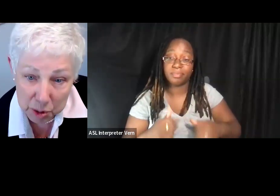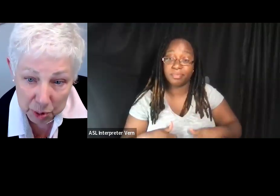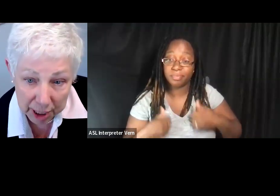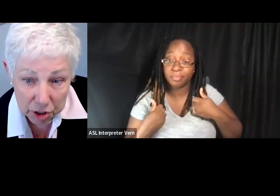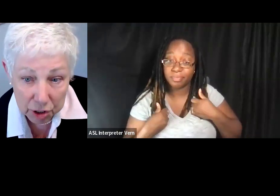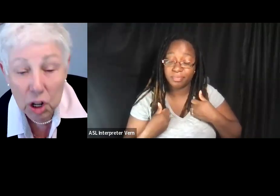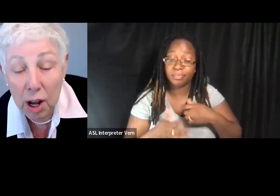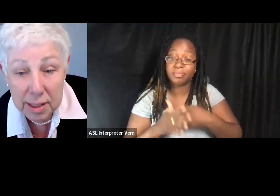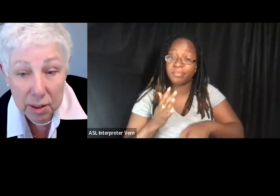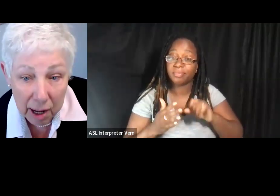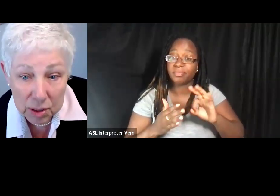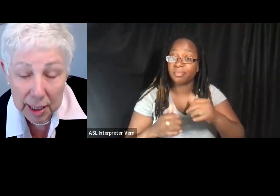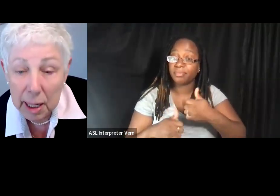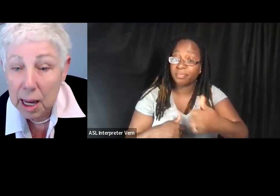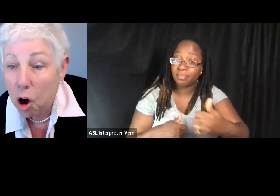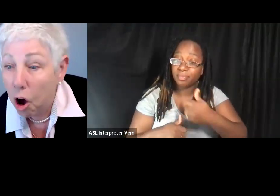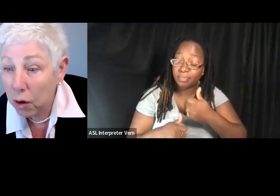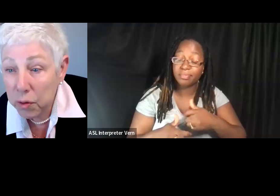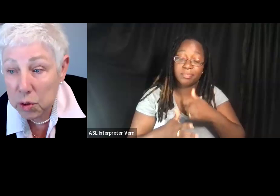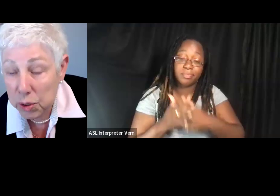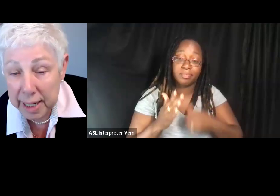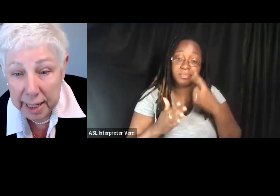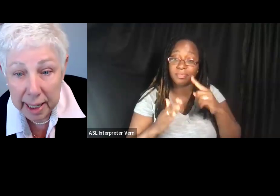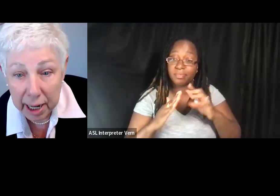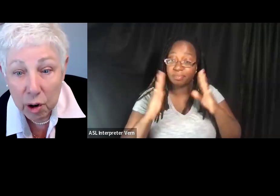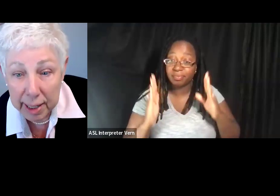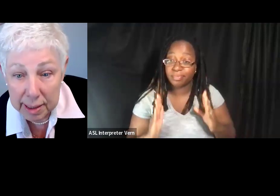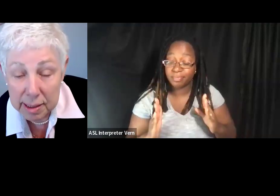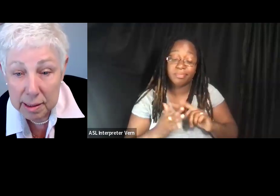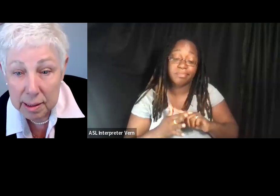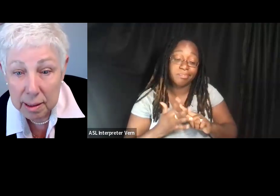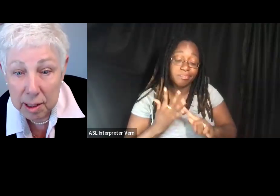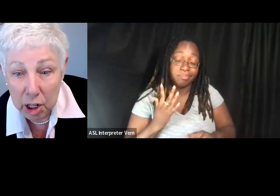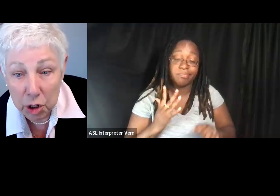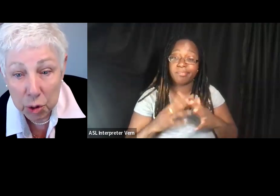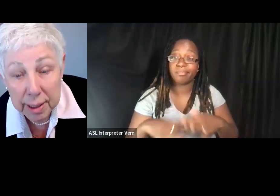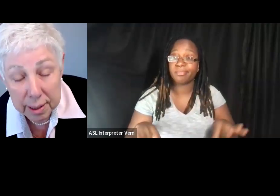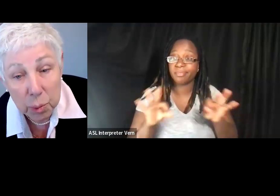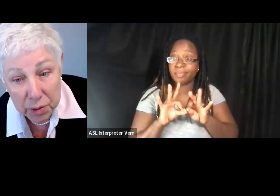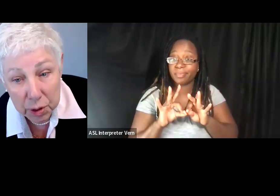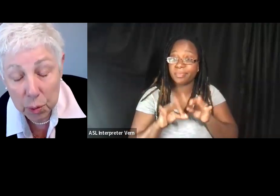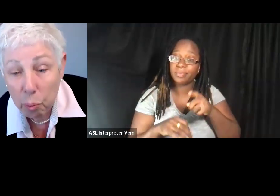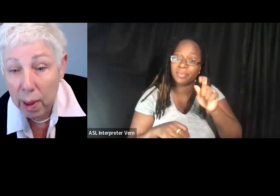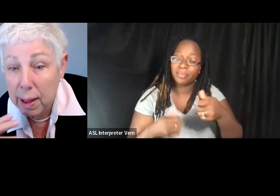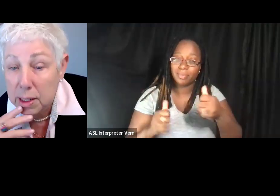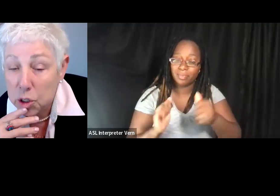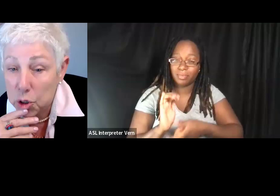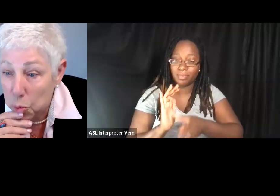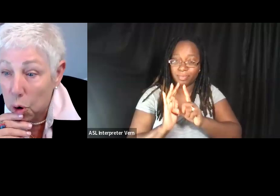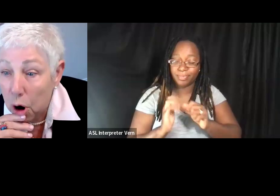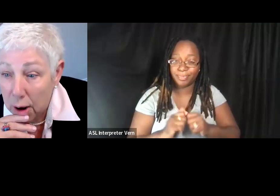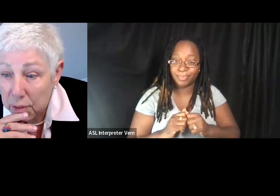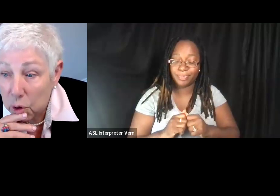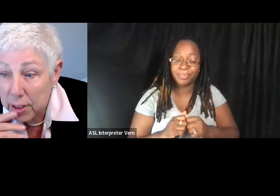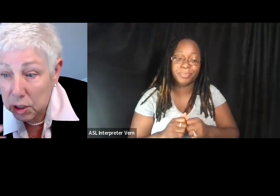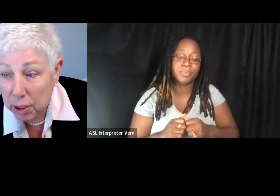of transportation, the cost of housing, all of those are key areas that you need to review. So you're